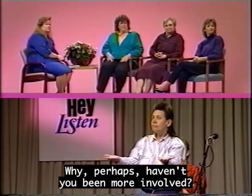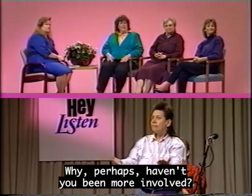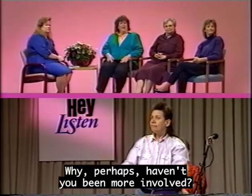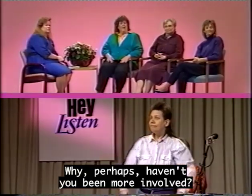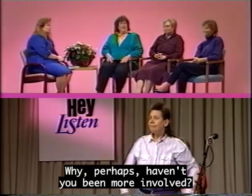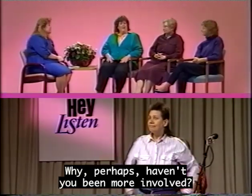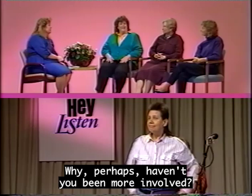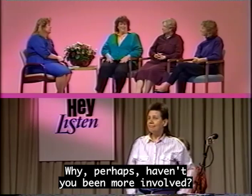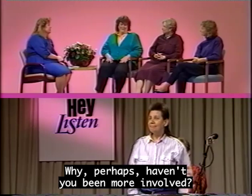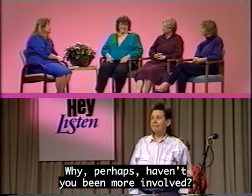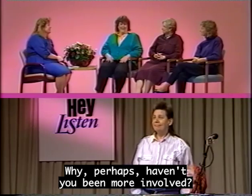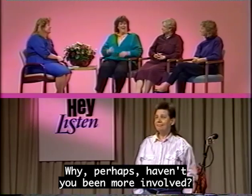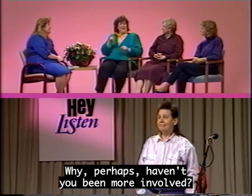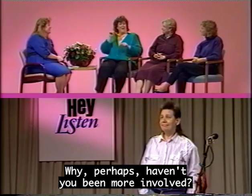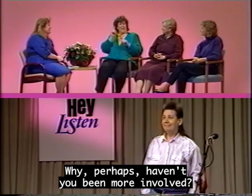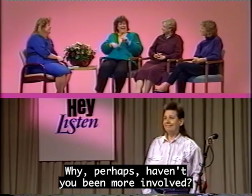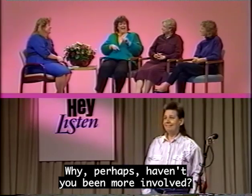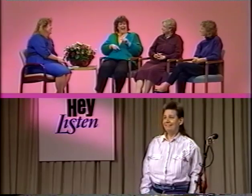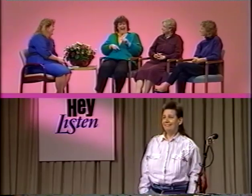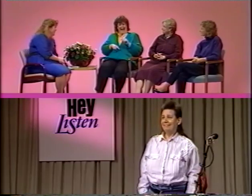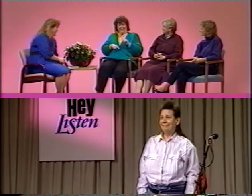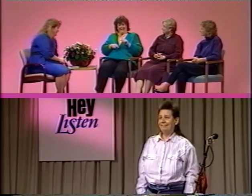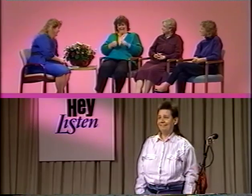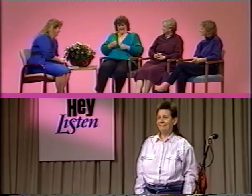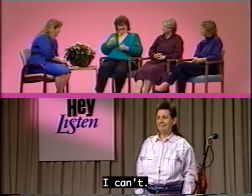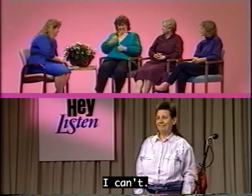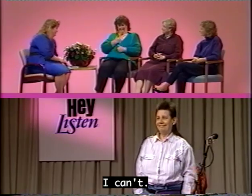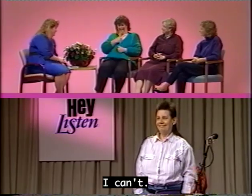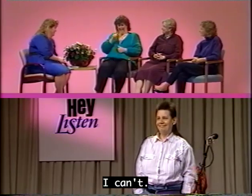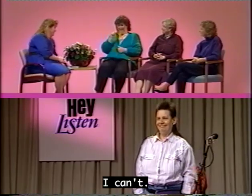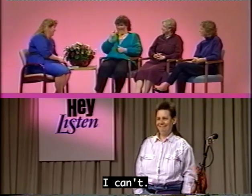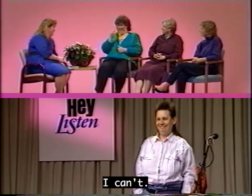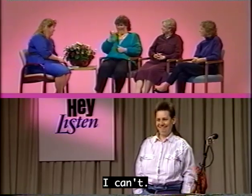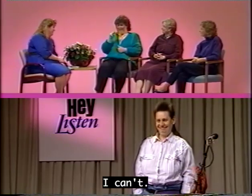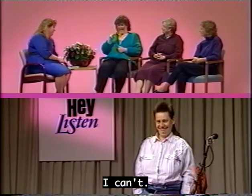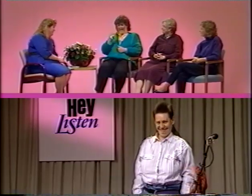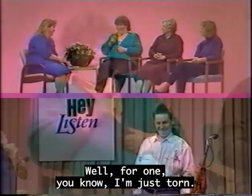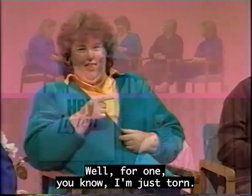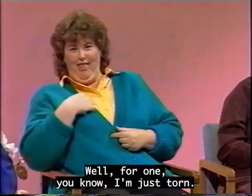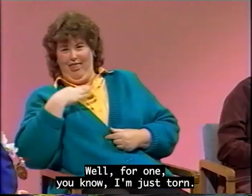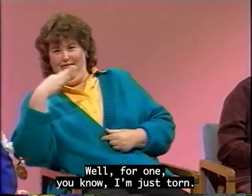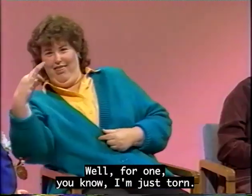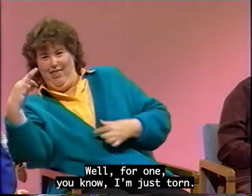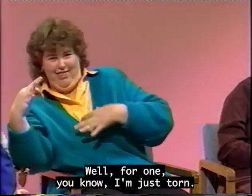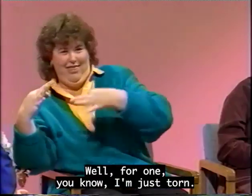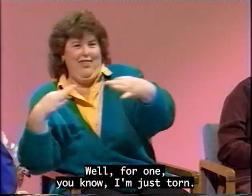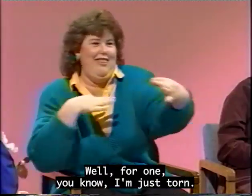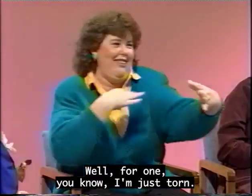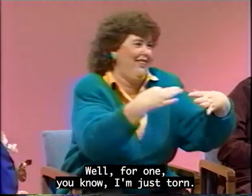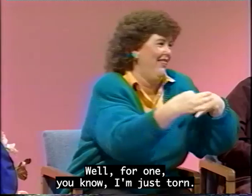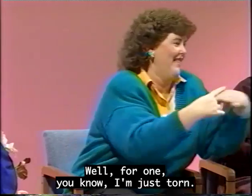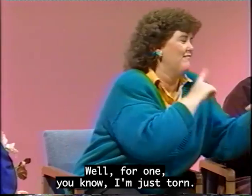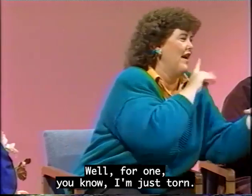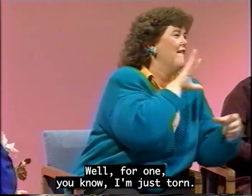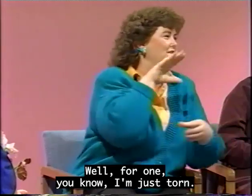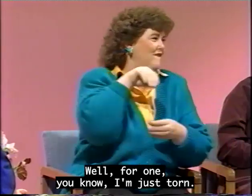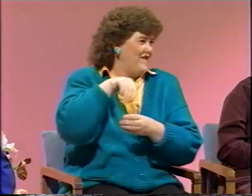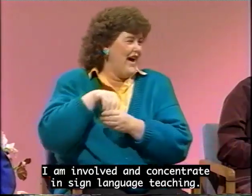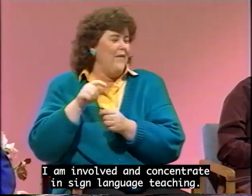Why, perhaps, haven't you been more involved? I can't. Well, for one, I'm just torn. I